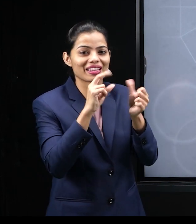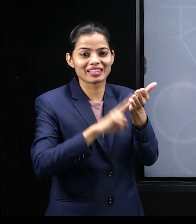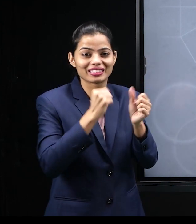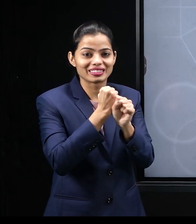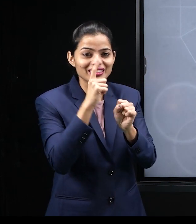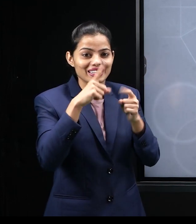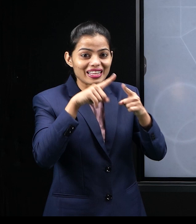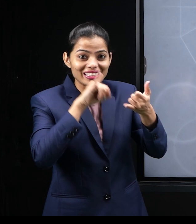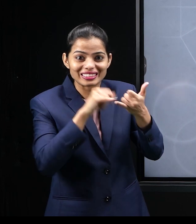geometry.